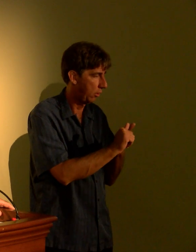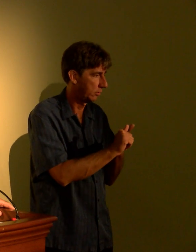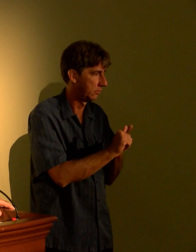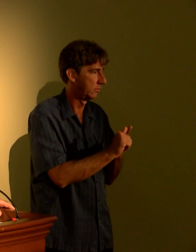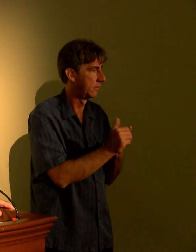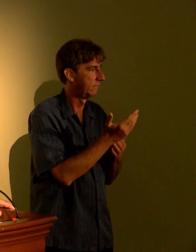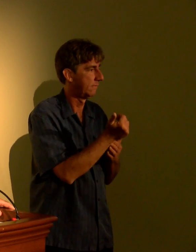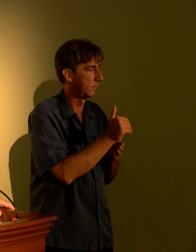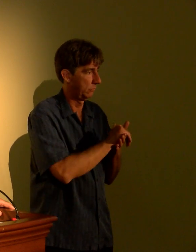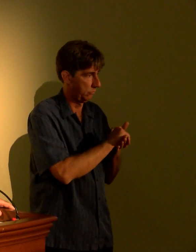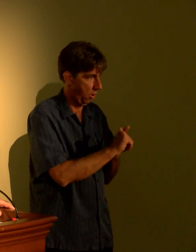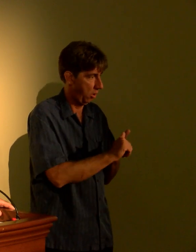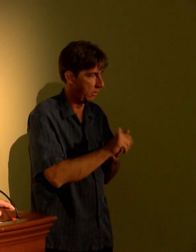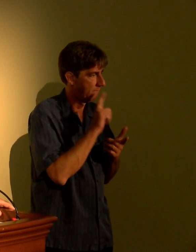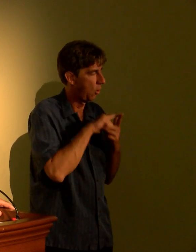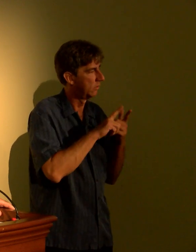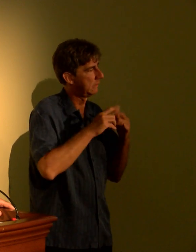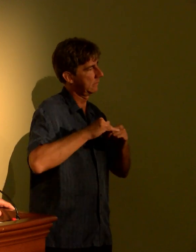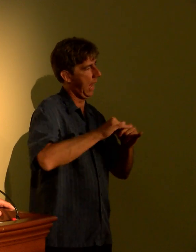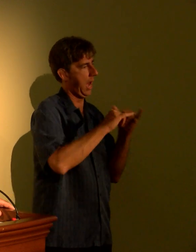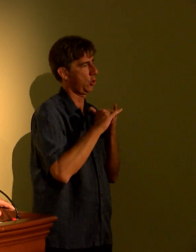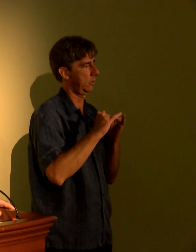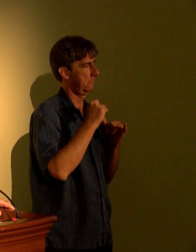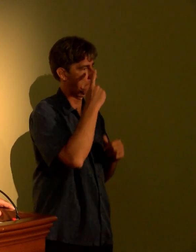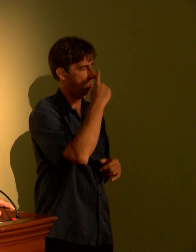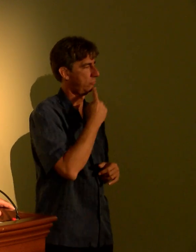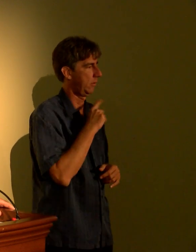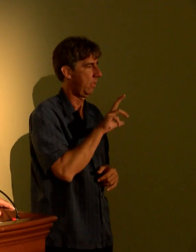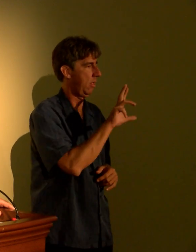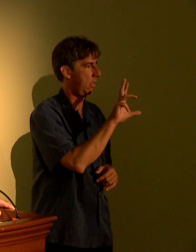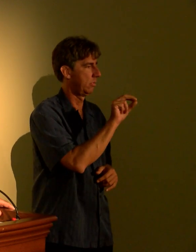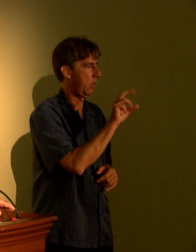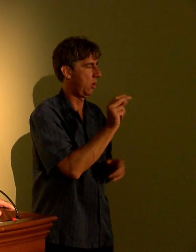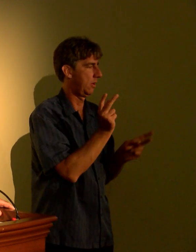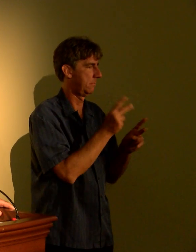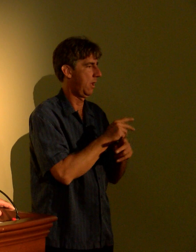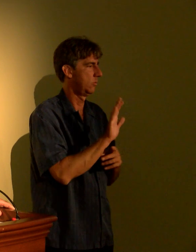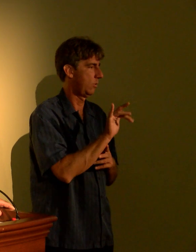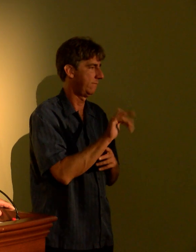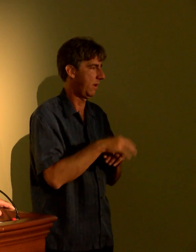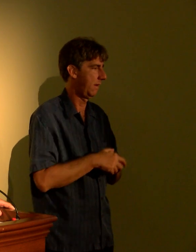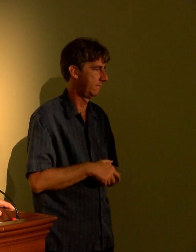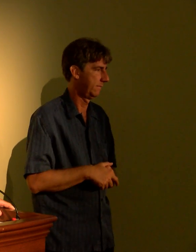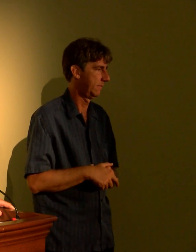a standard portrait, 30 inches by 25, half length,